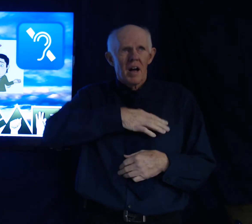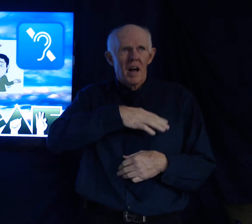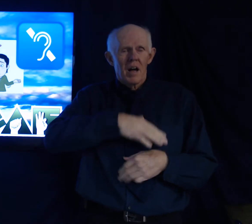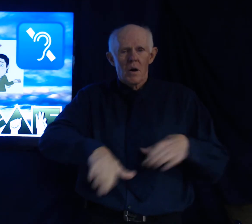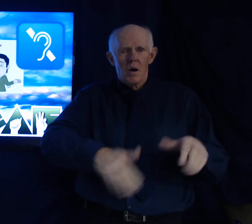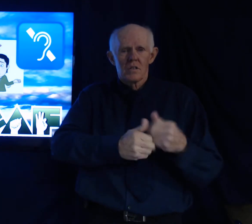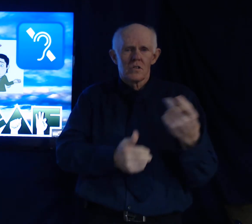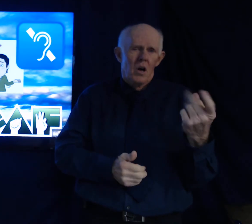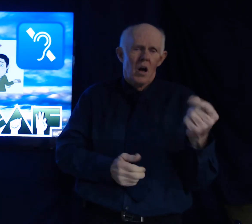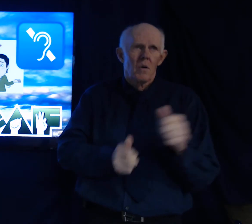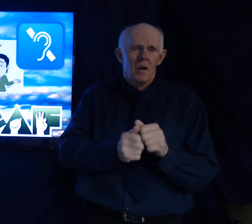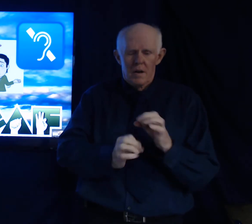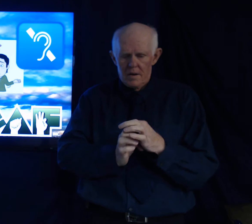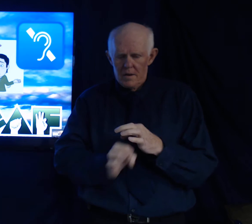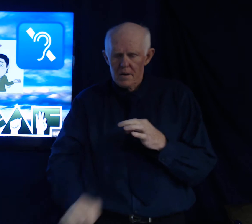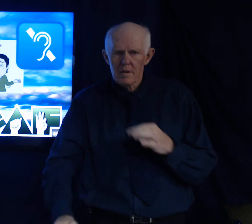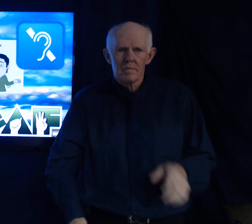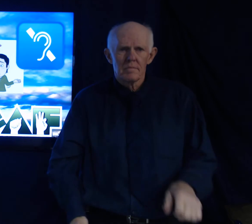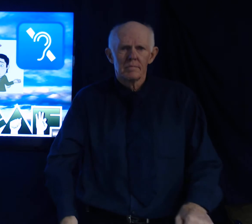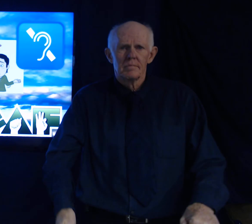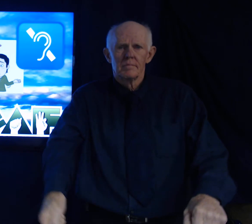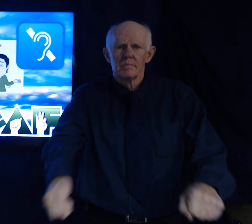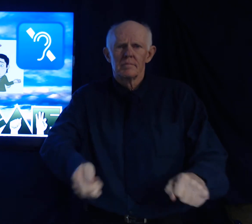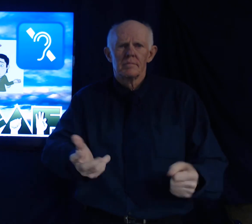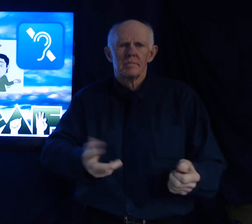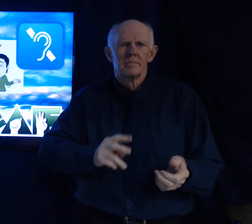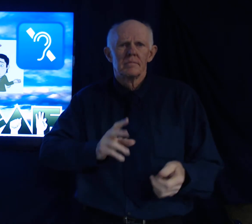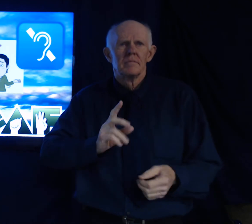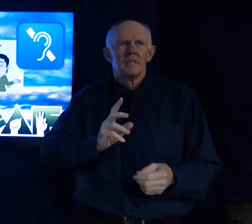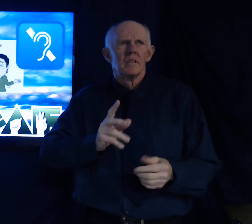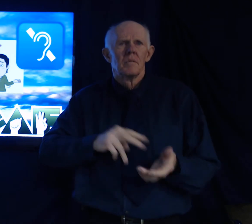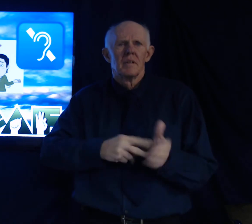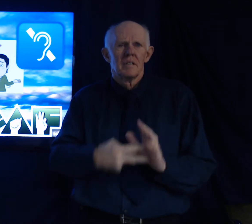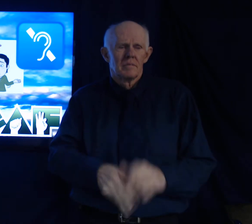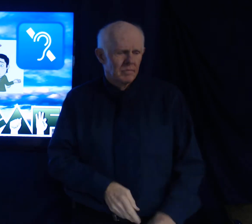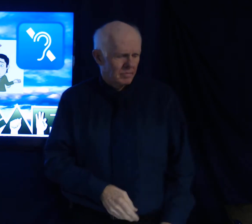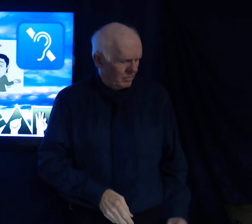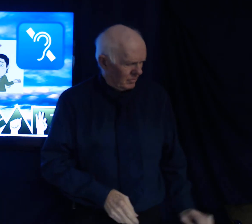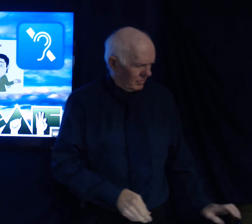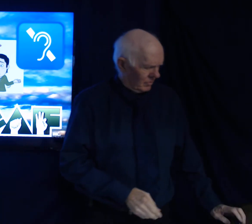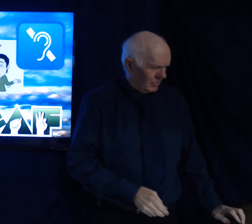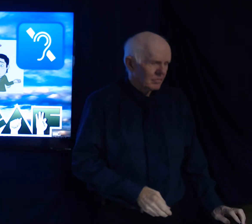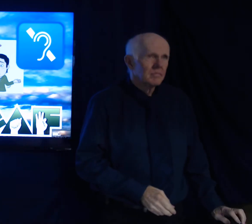Another man is walking with his dog and his cane. What does this mean?